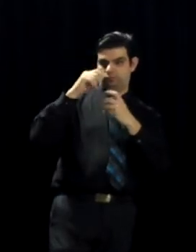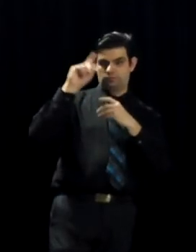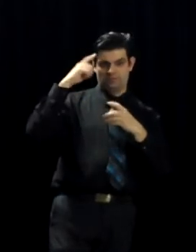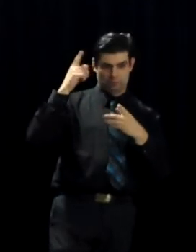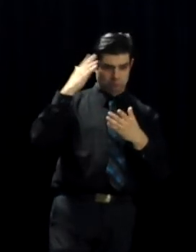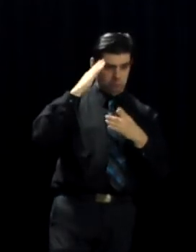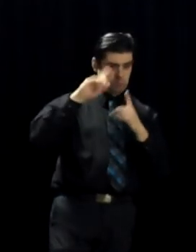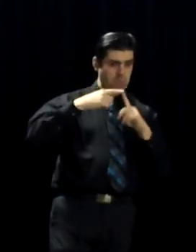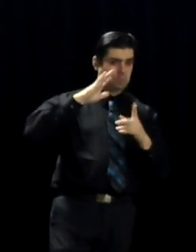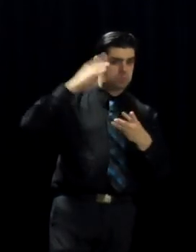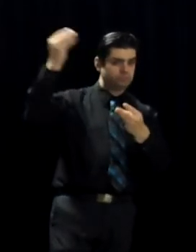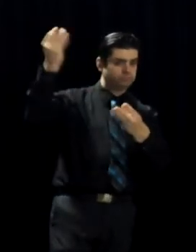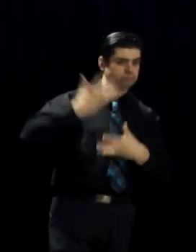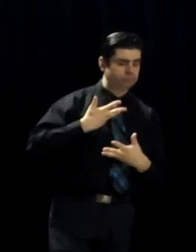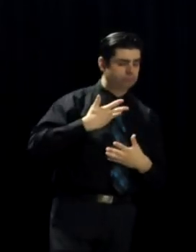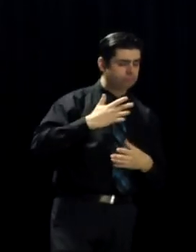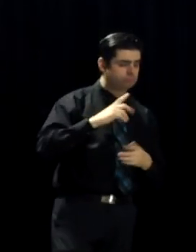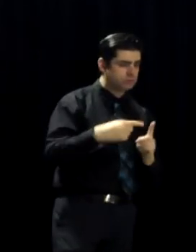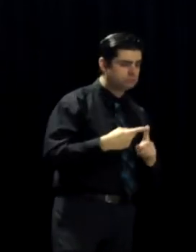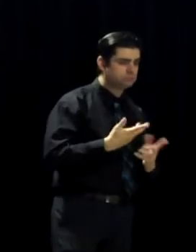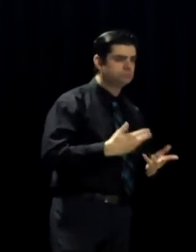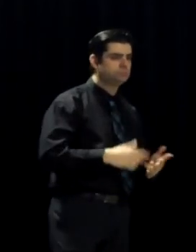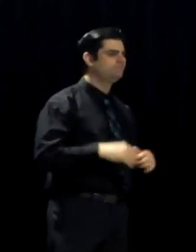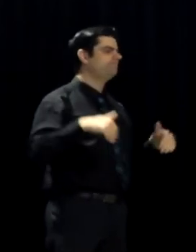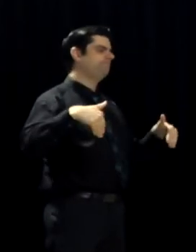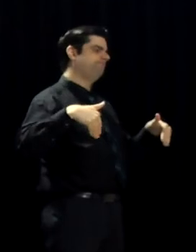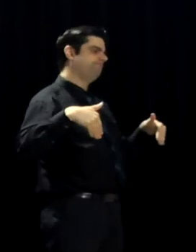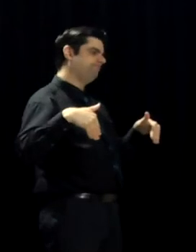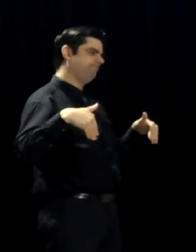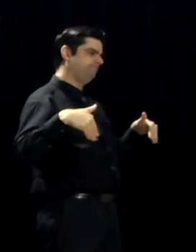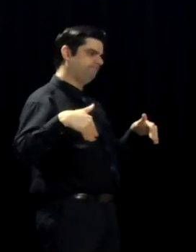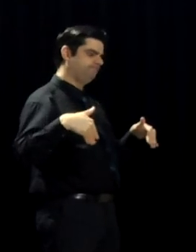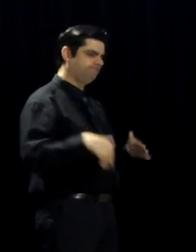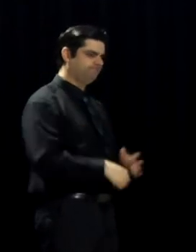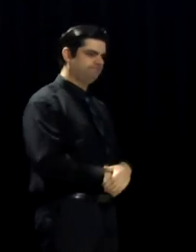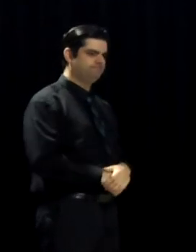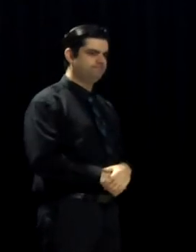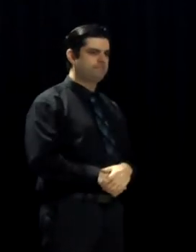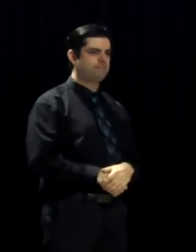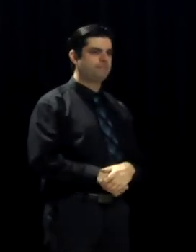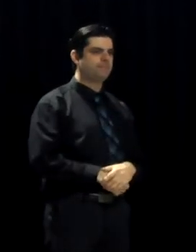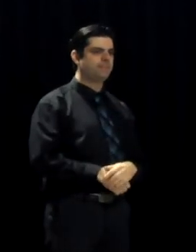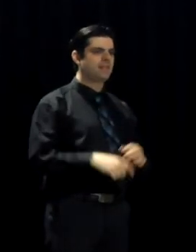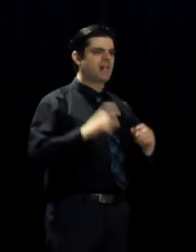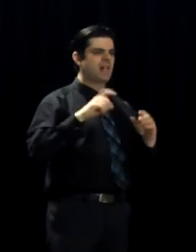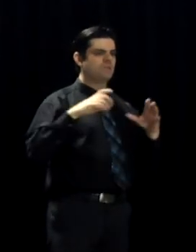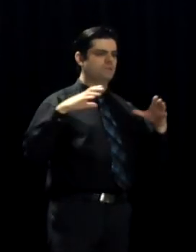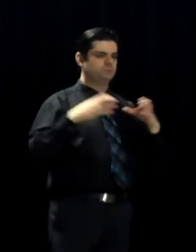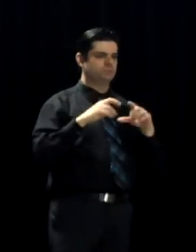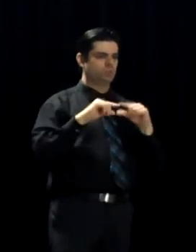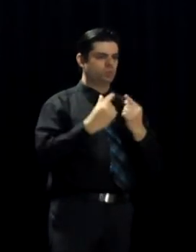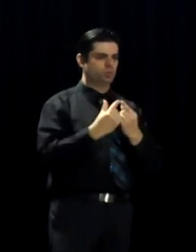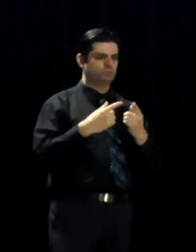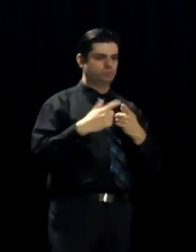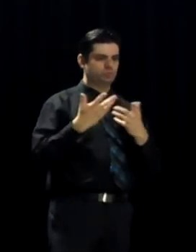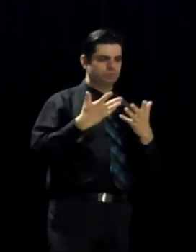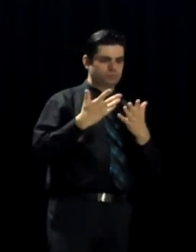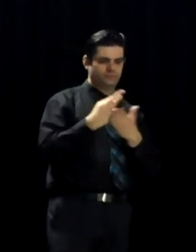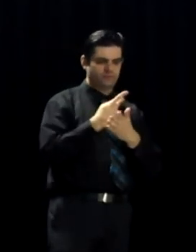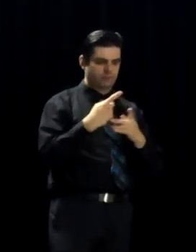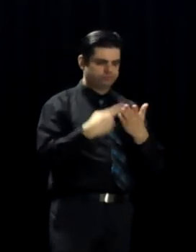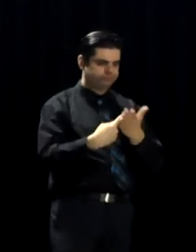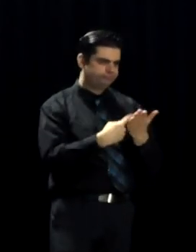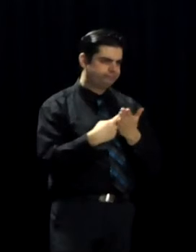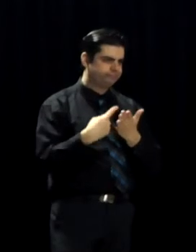that's been meeting, that the governor put together across the state, is having conversations and making recommendations